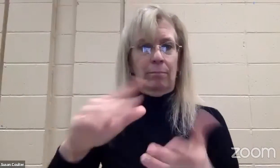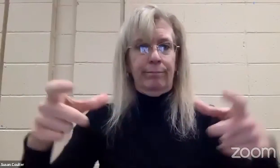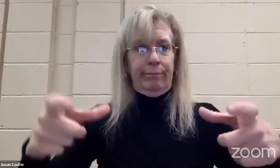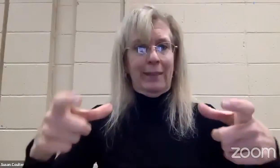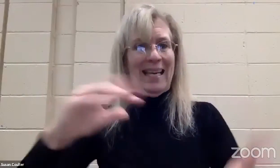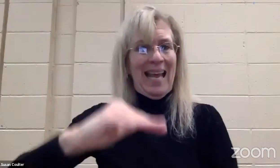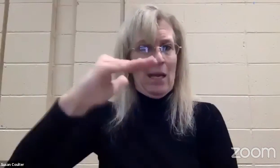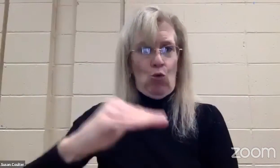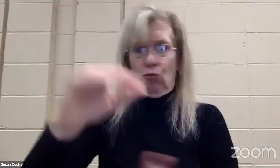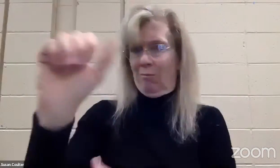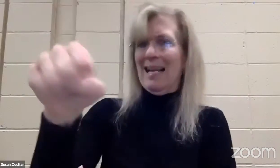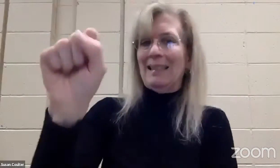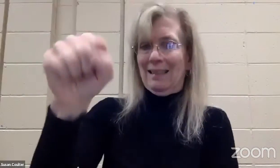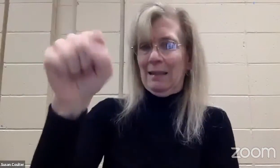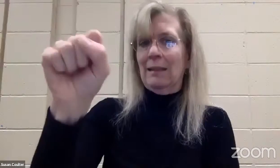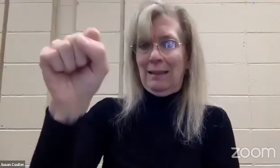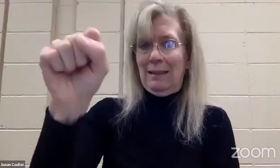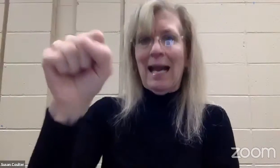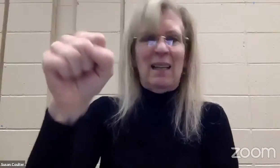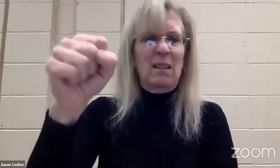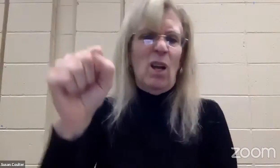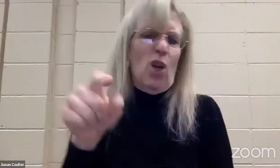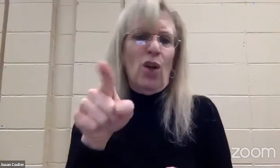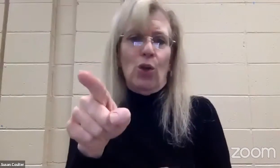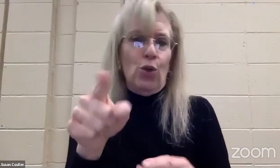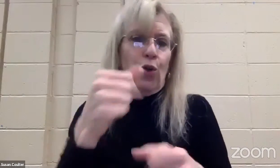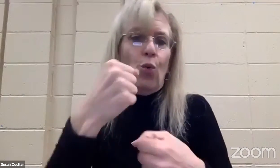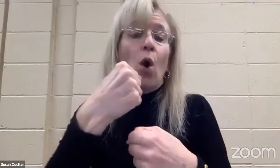the container, yes, yeah.